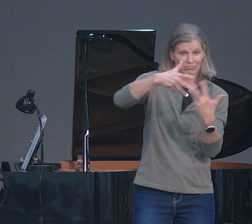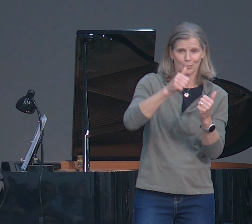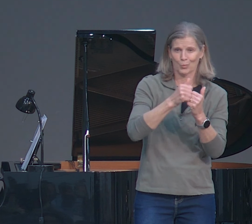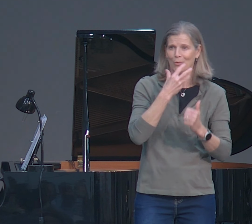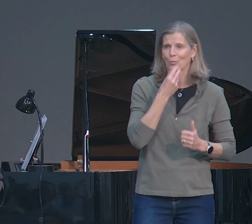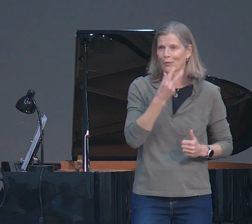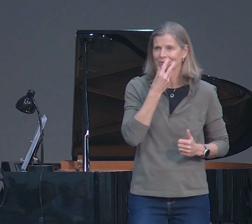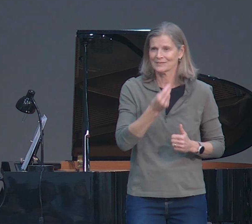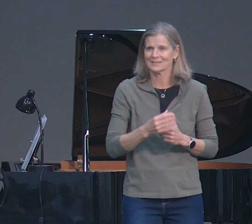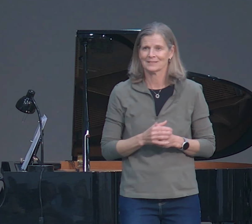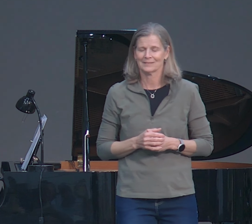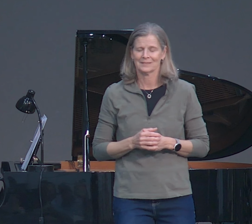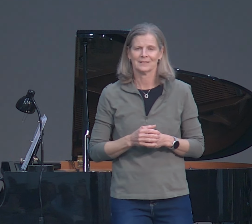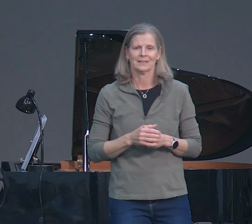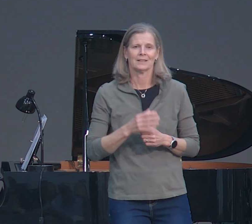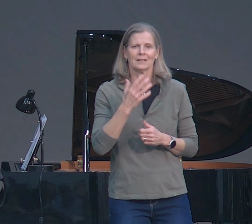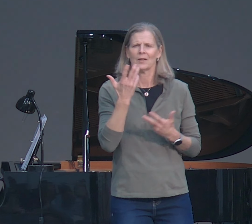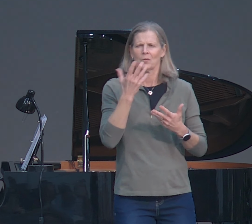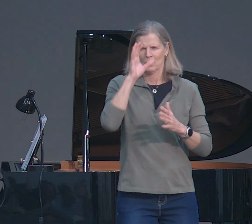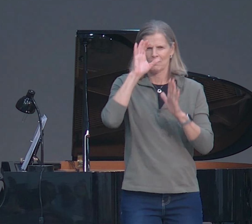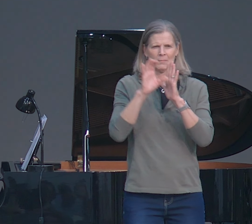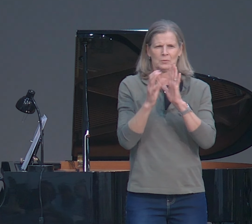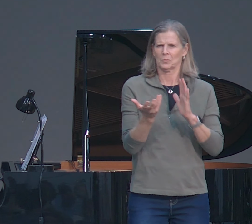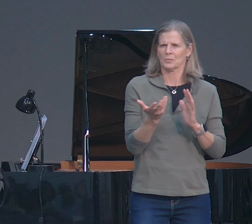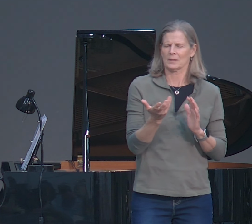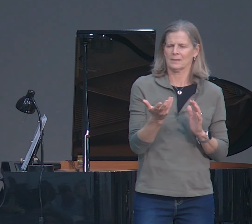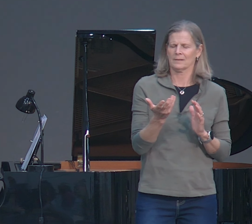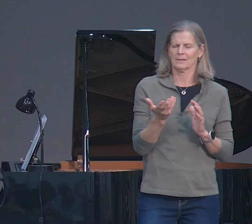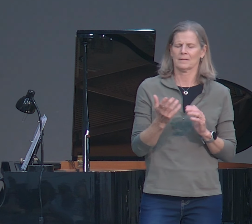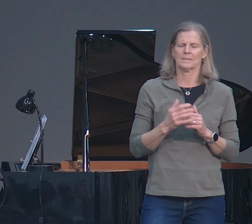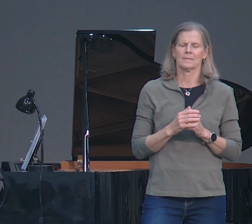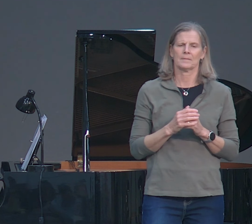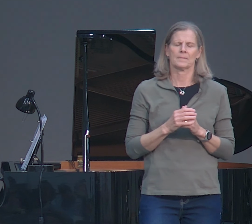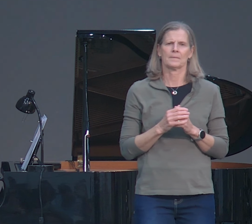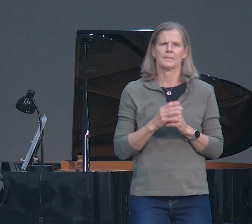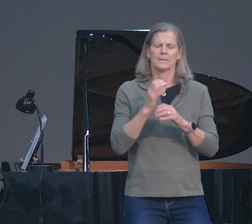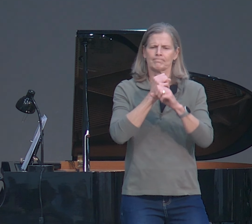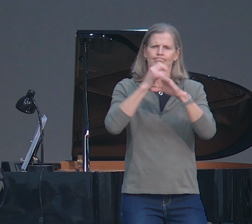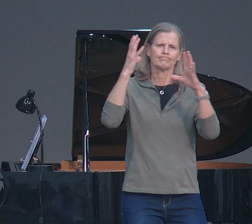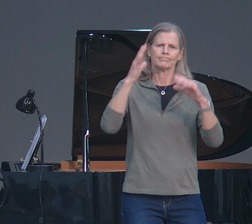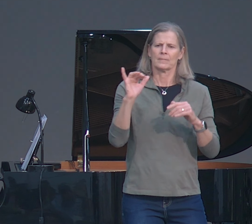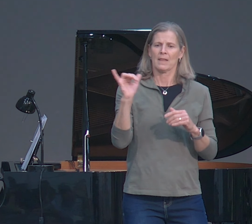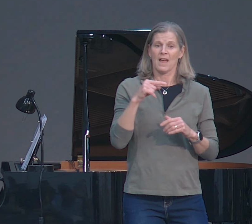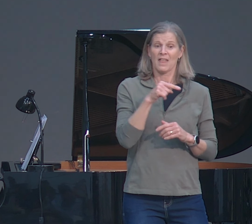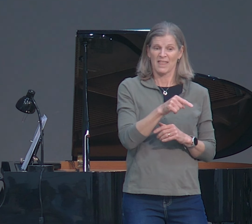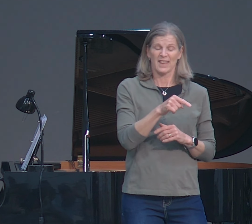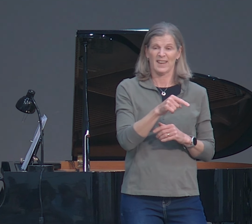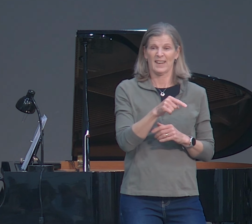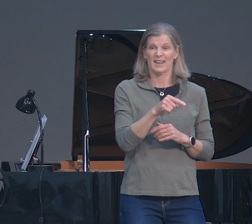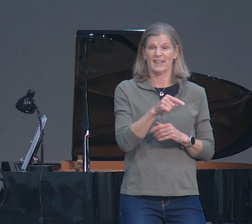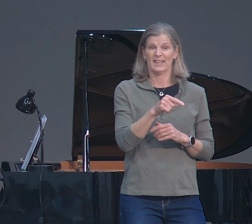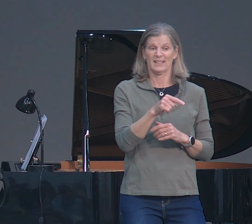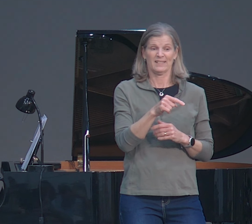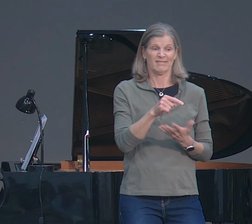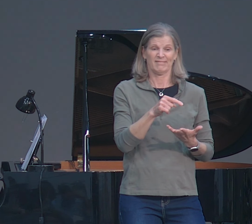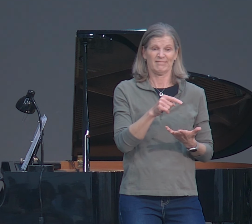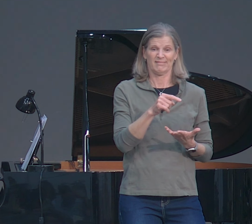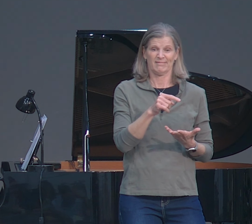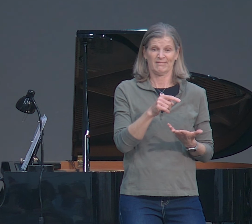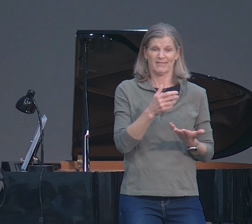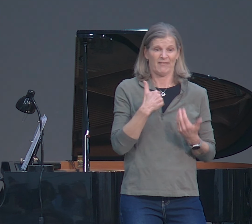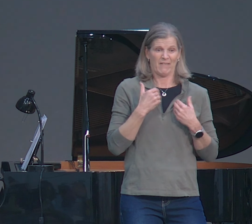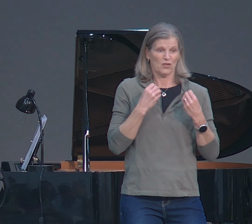wolves. What's the picture? What's the picture? The picture's that these guys don't stand a chance.